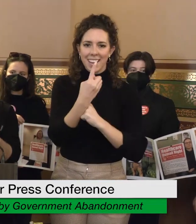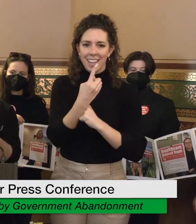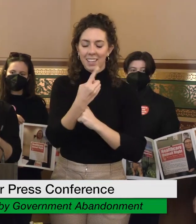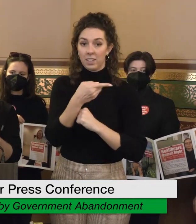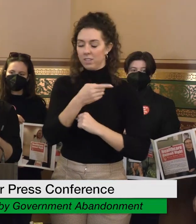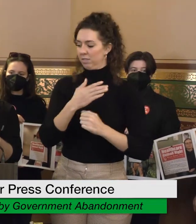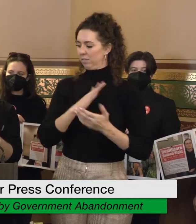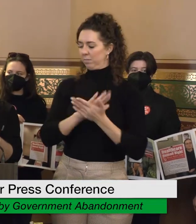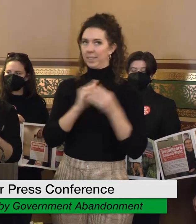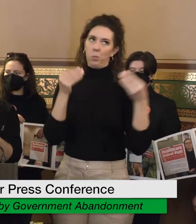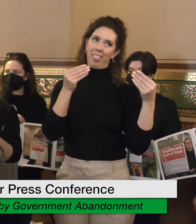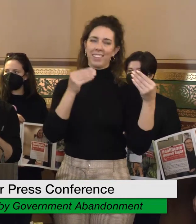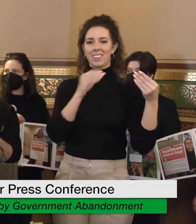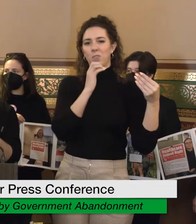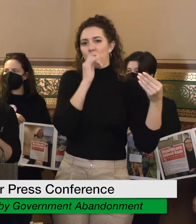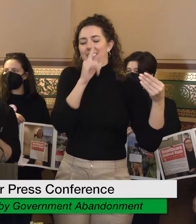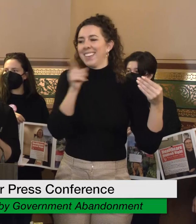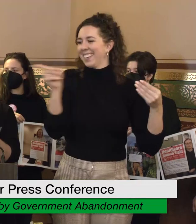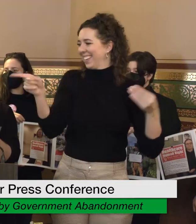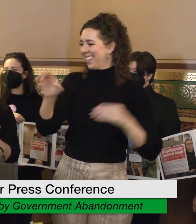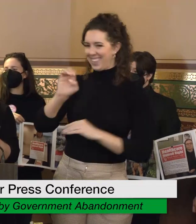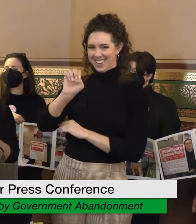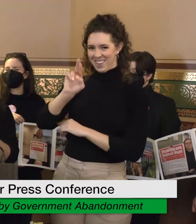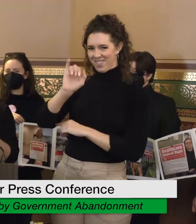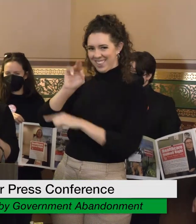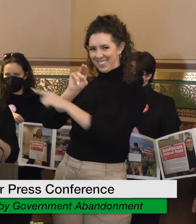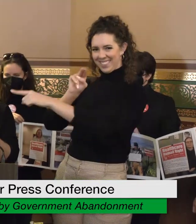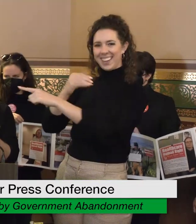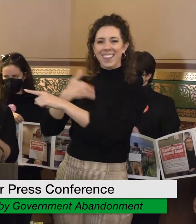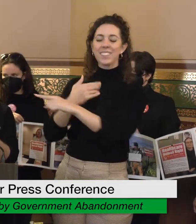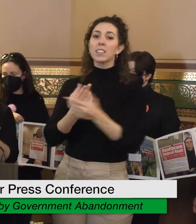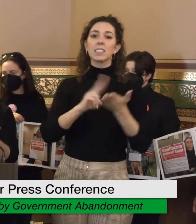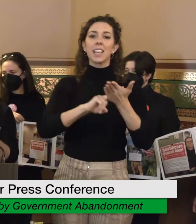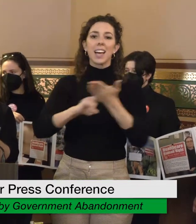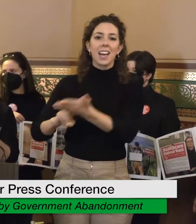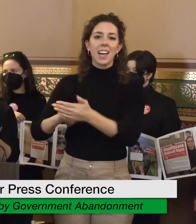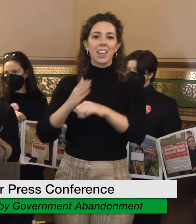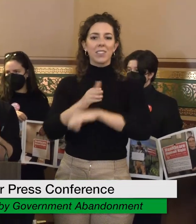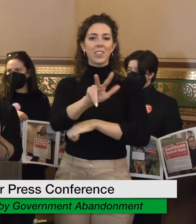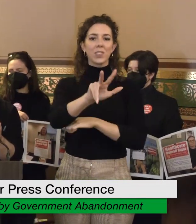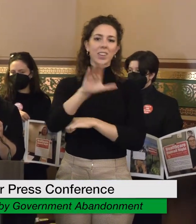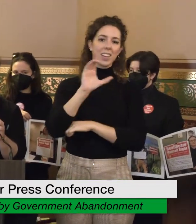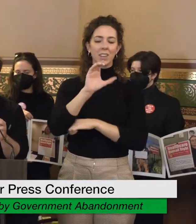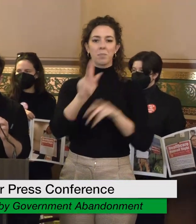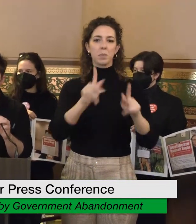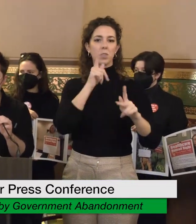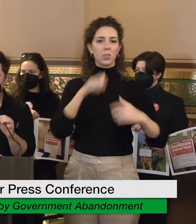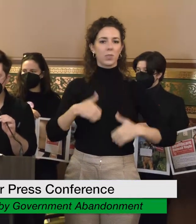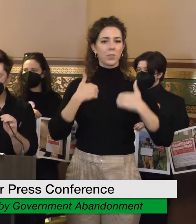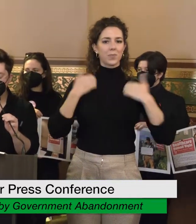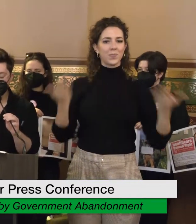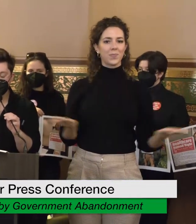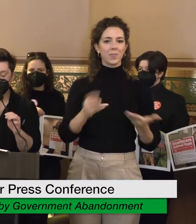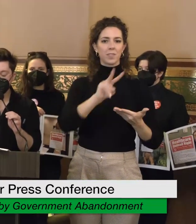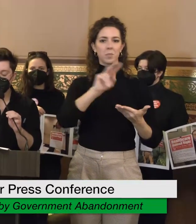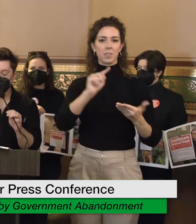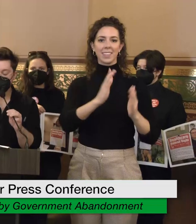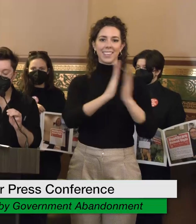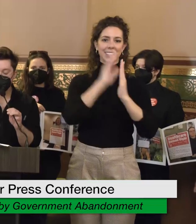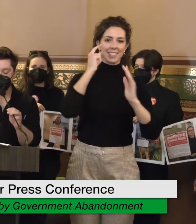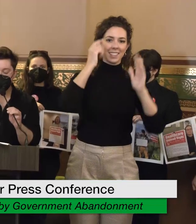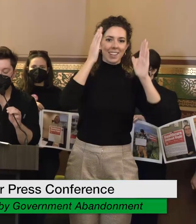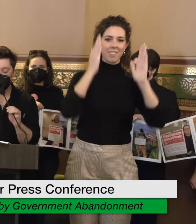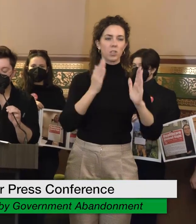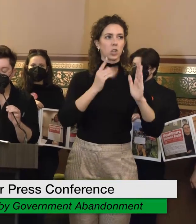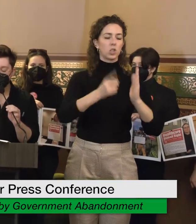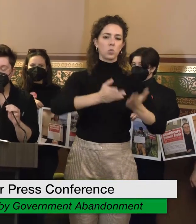petition, or I'm not holding a petition, but Aaron is, signed by over 300 Vermont residents, calling on Governor Scott to put